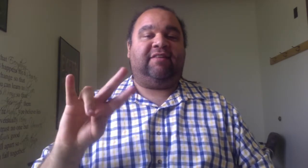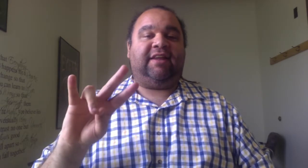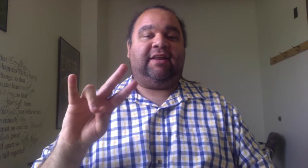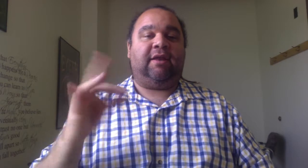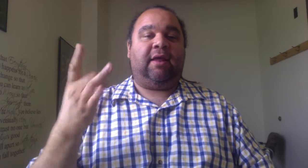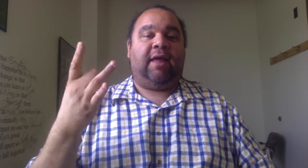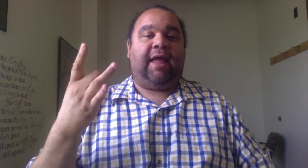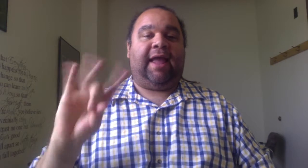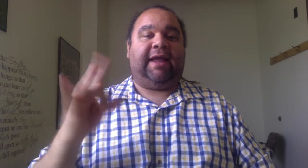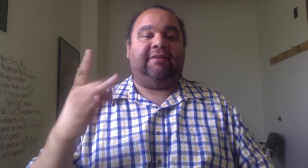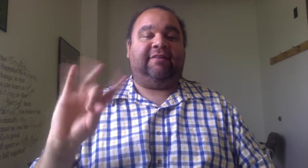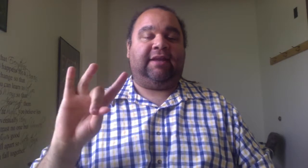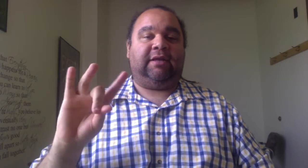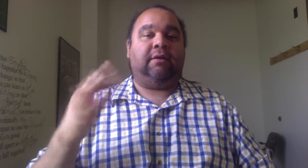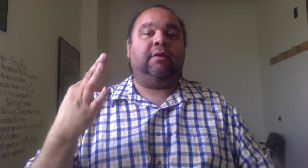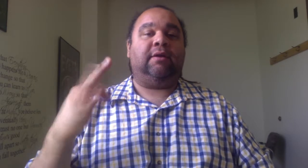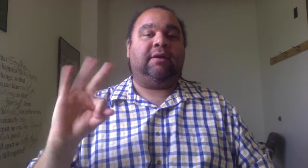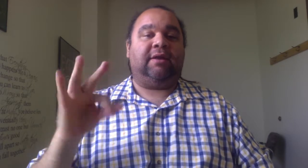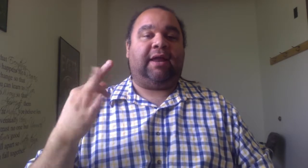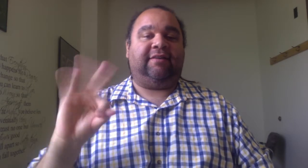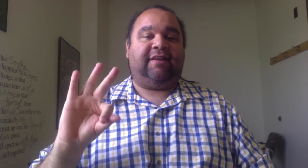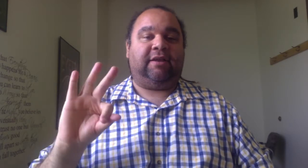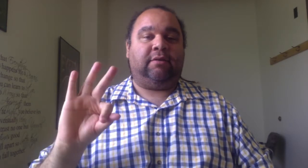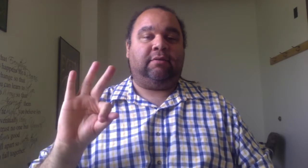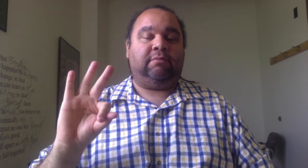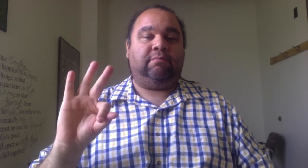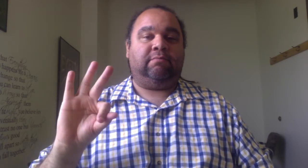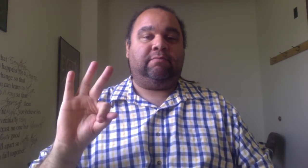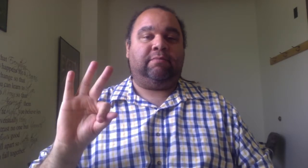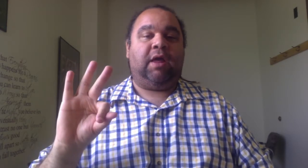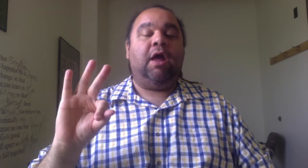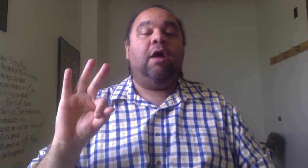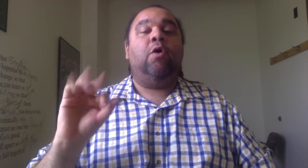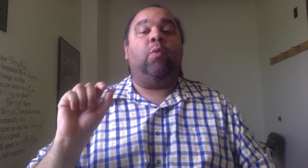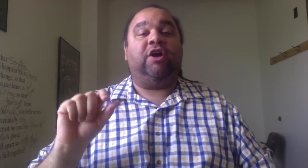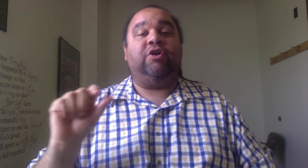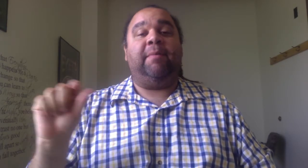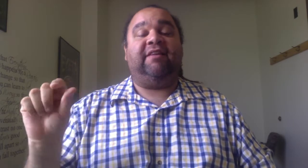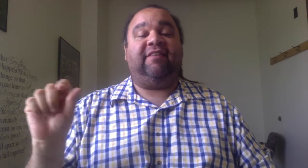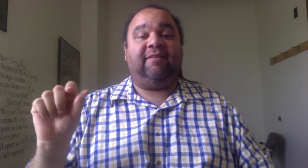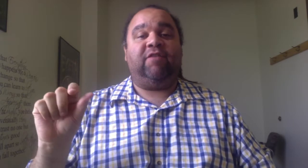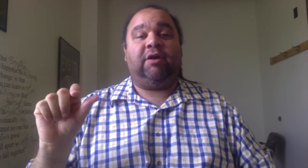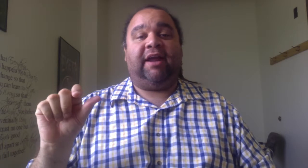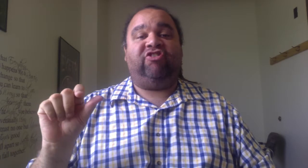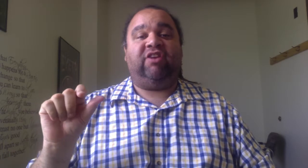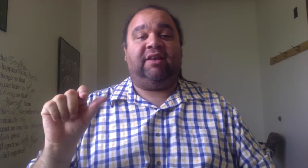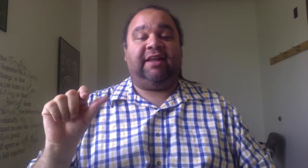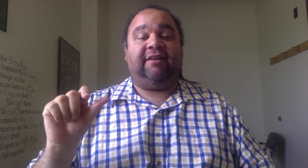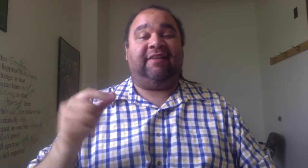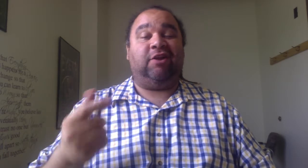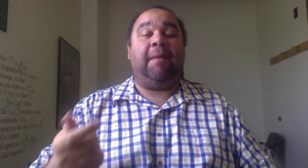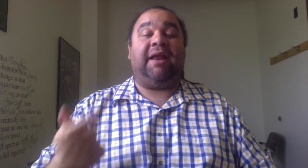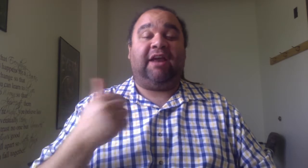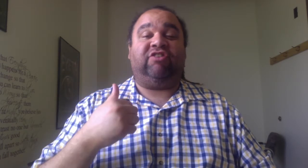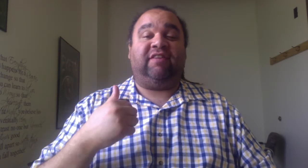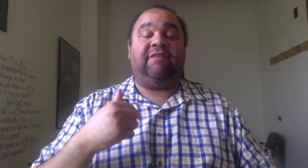17, 18, 19. Where you may see some variation in these, and you might actually see it from